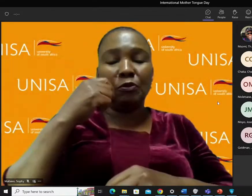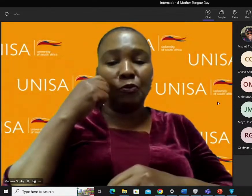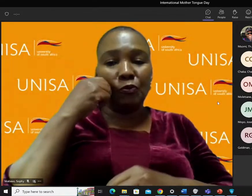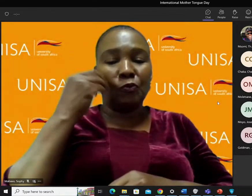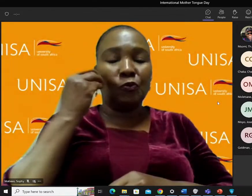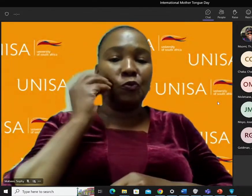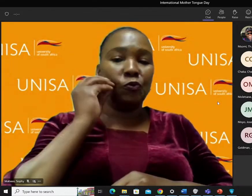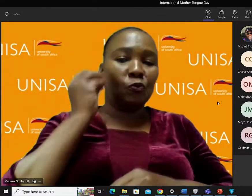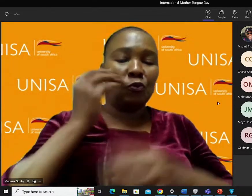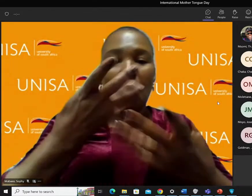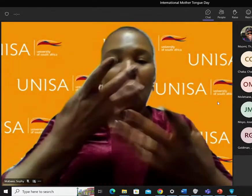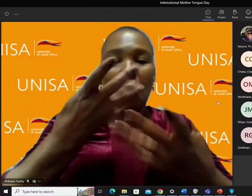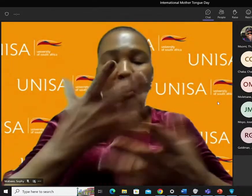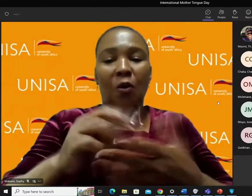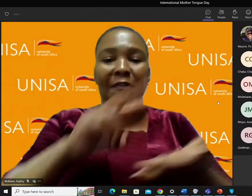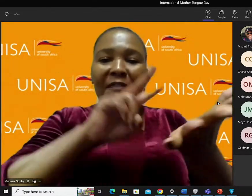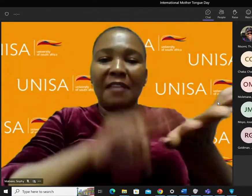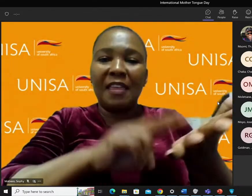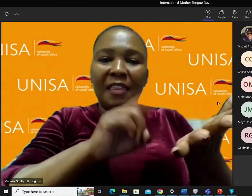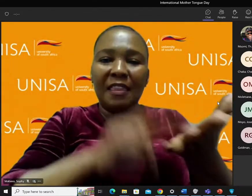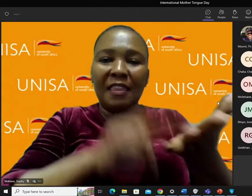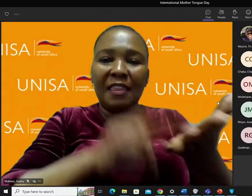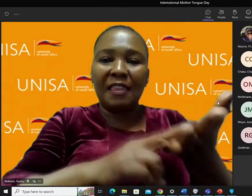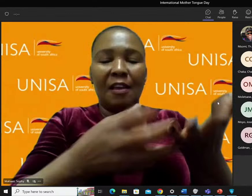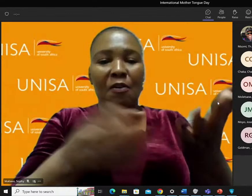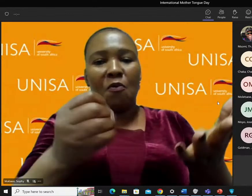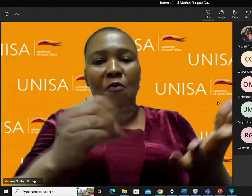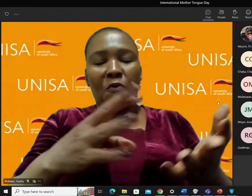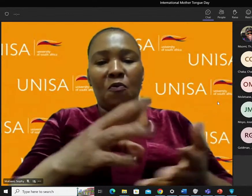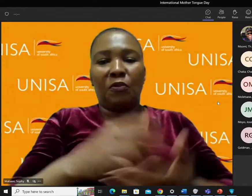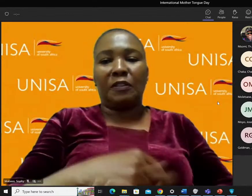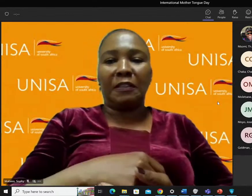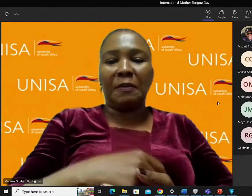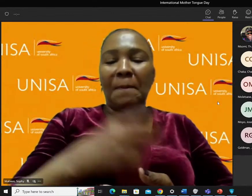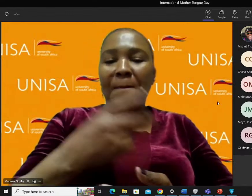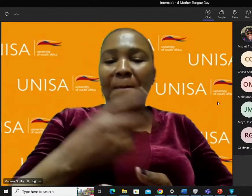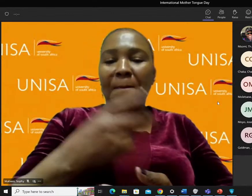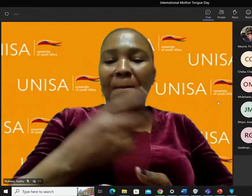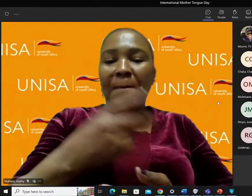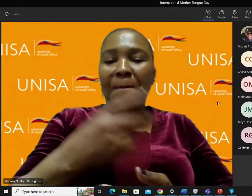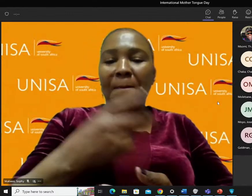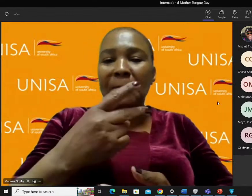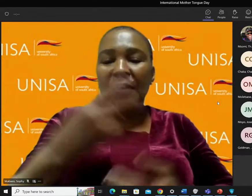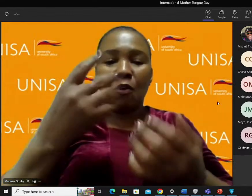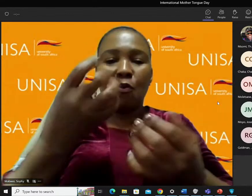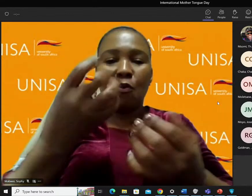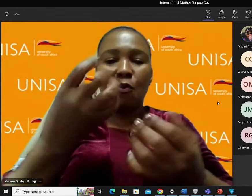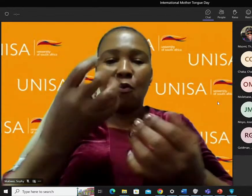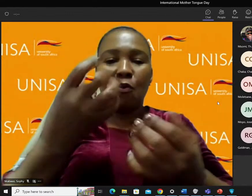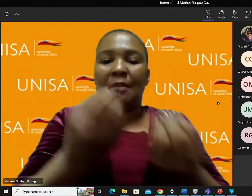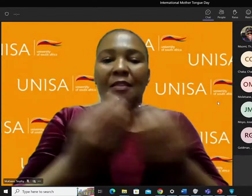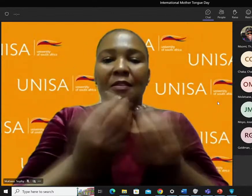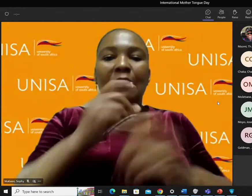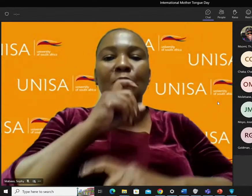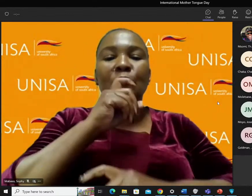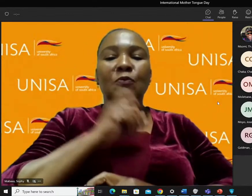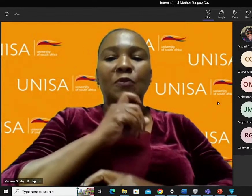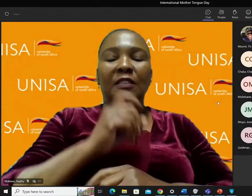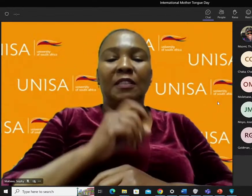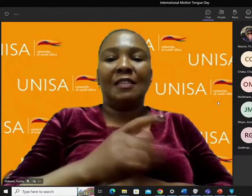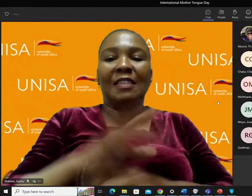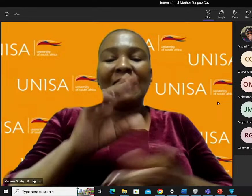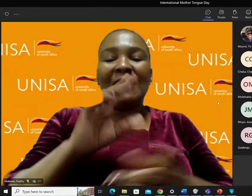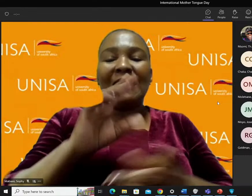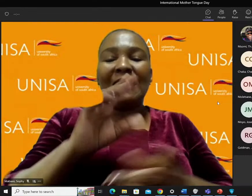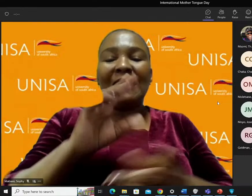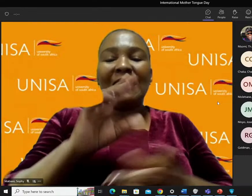Chivenda, or English to Sepedi, which means it's something that we can all use, and it's in turn help